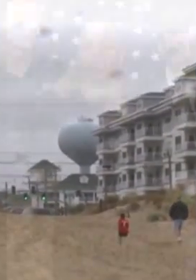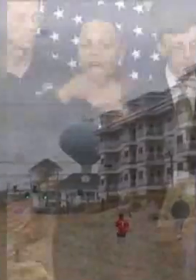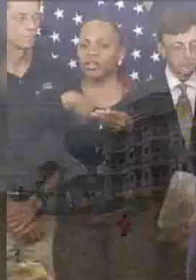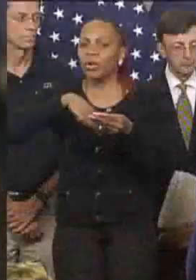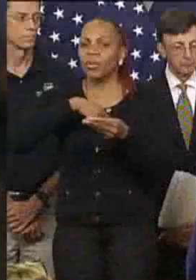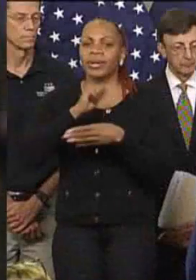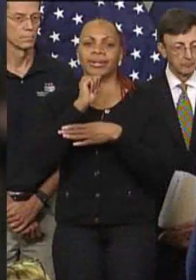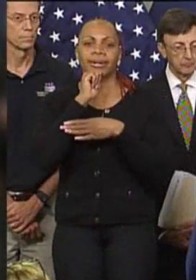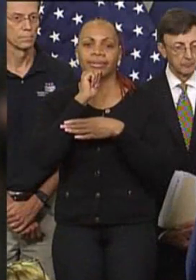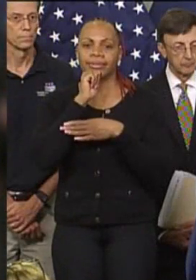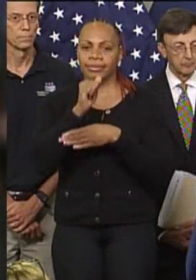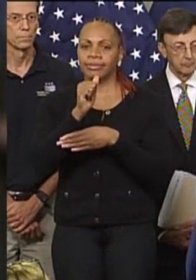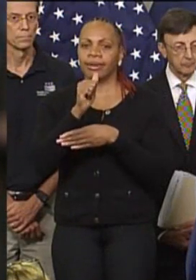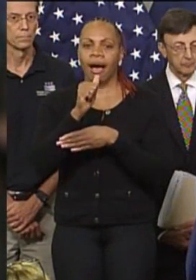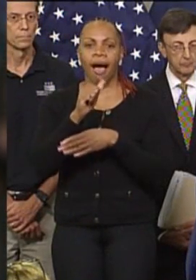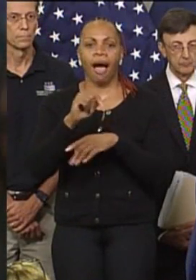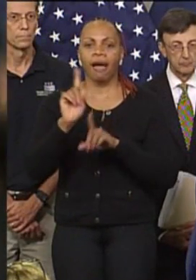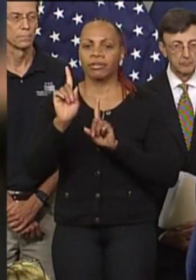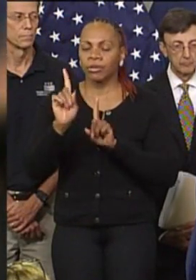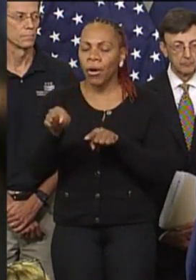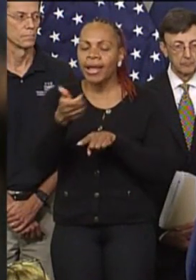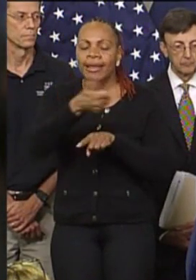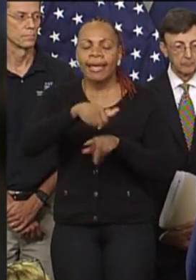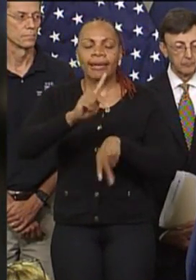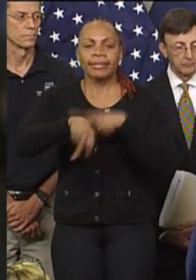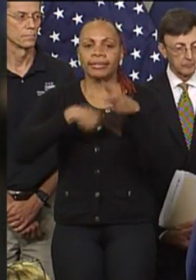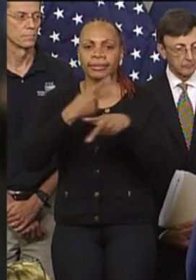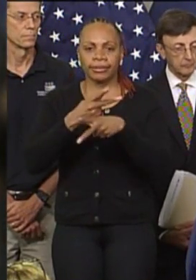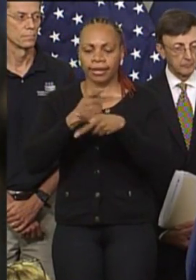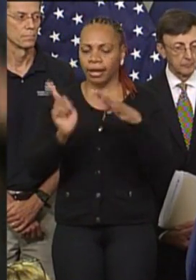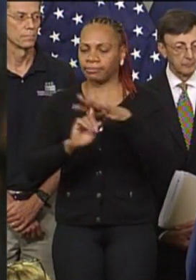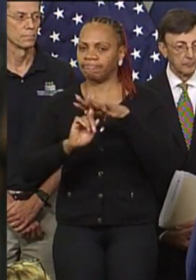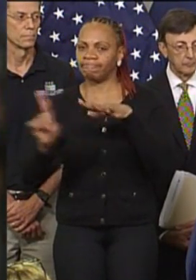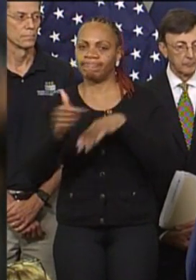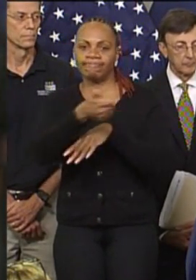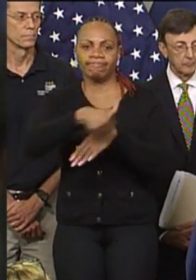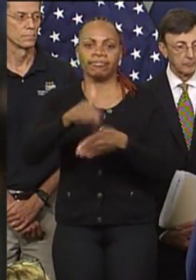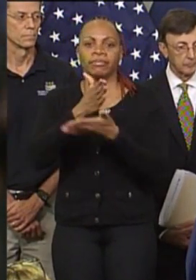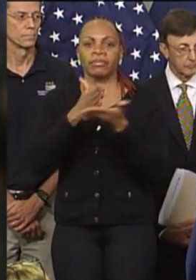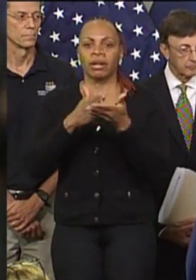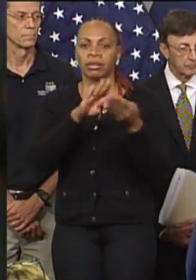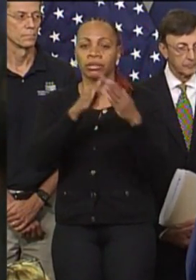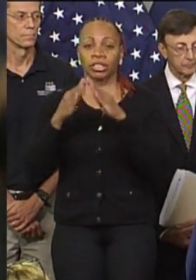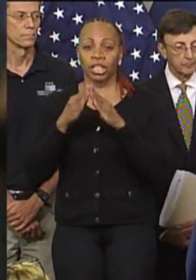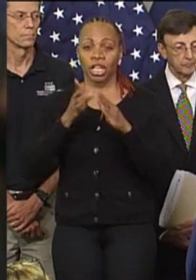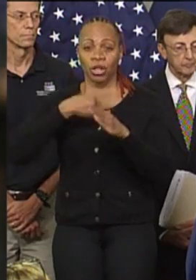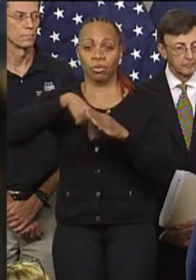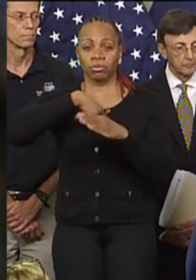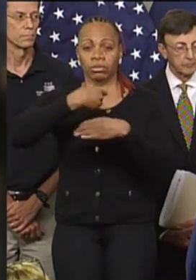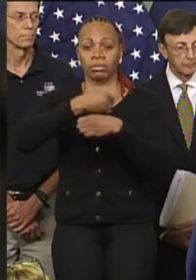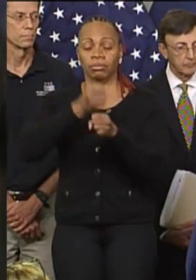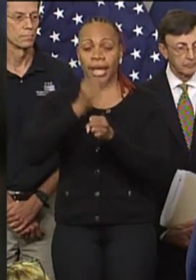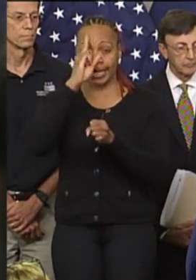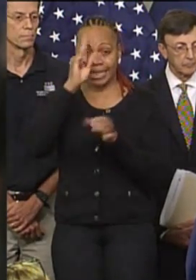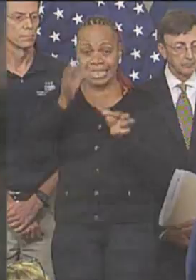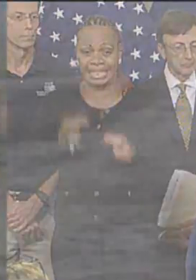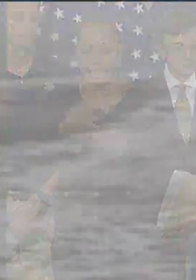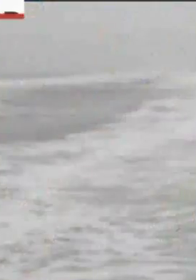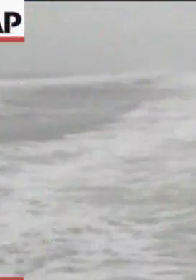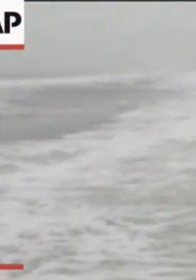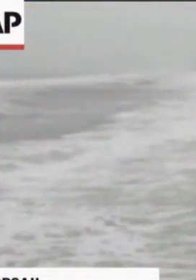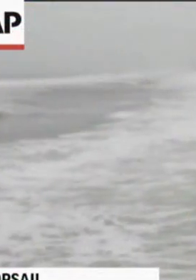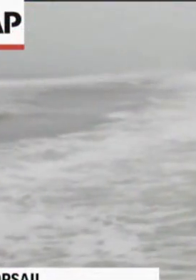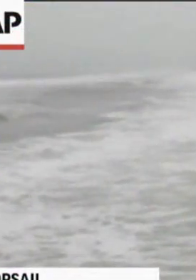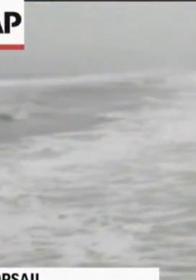any evacuations as of this time for any parts of the city. We're making that decision based on the nature of this